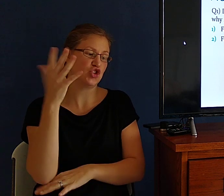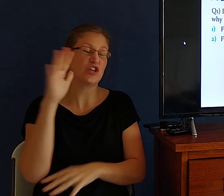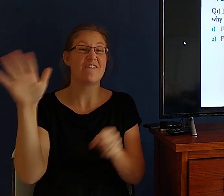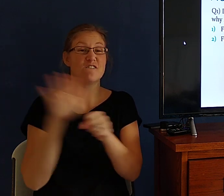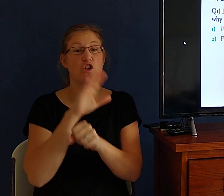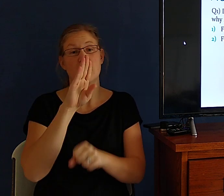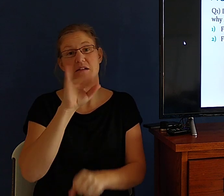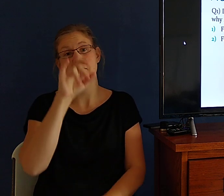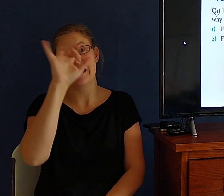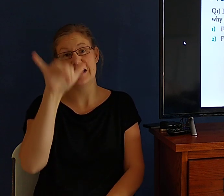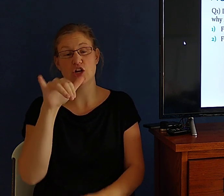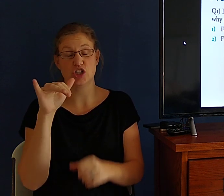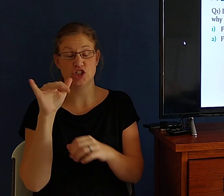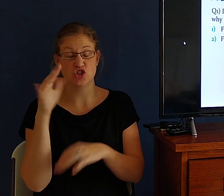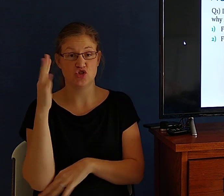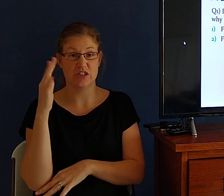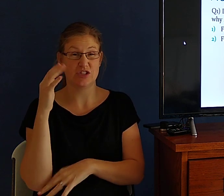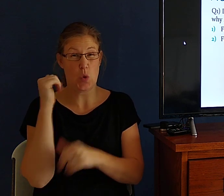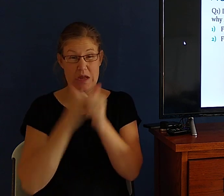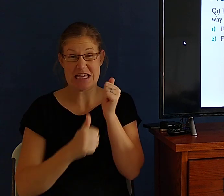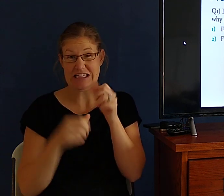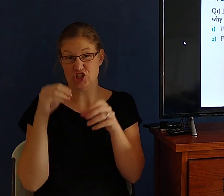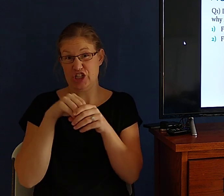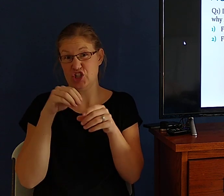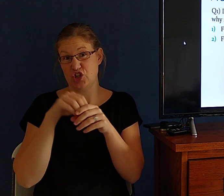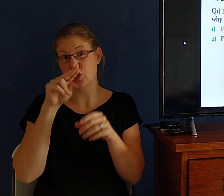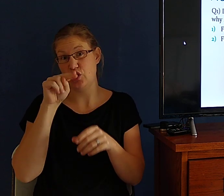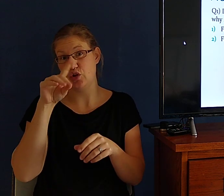tree. So basically, each internal node has two